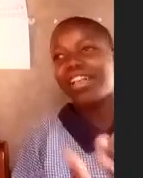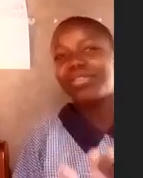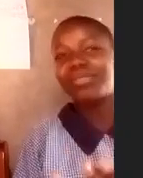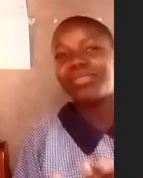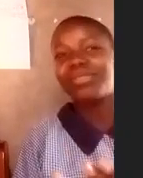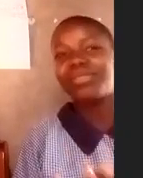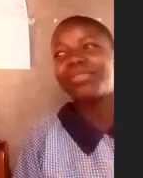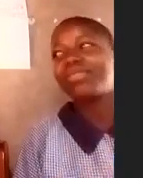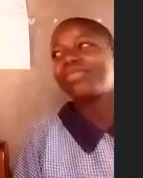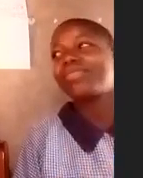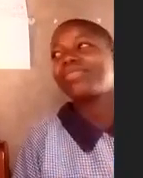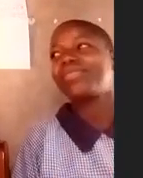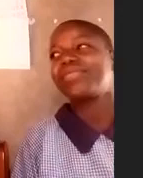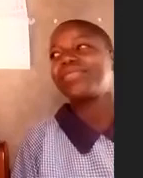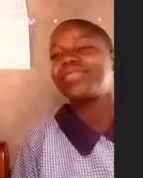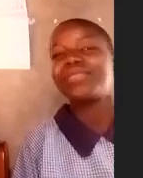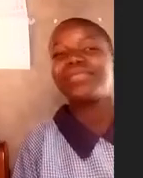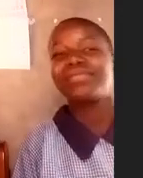well. Thank you.